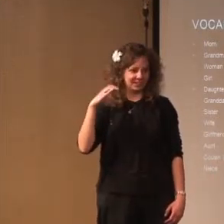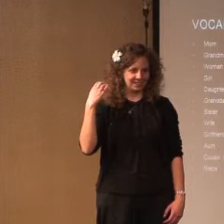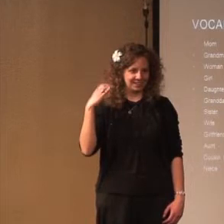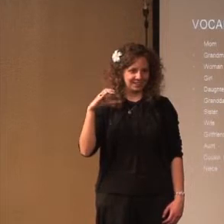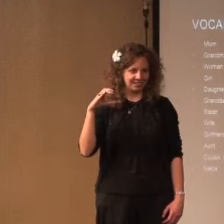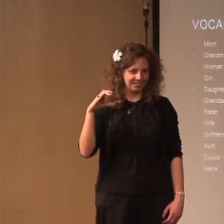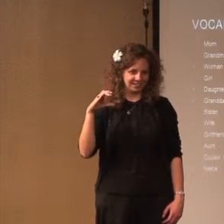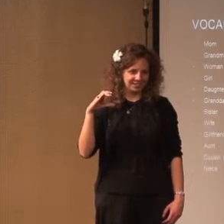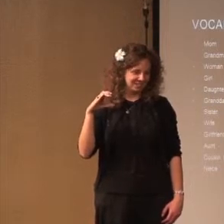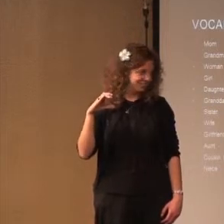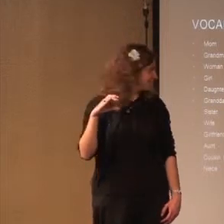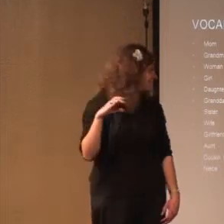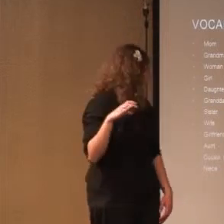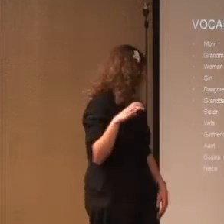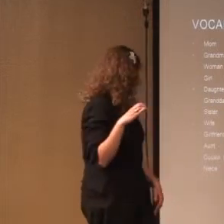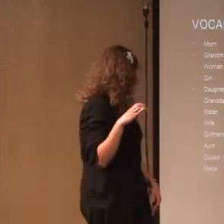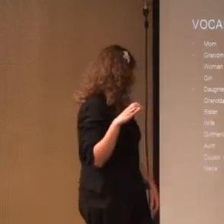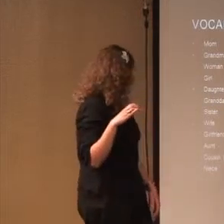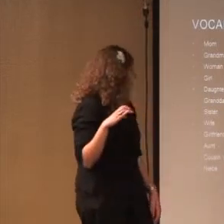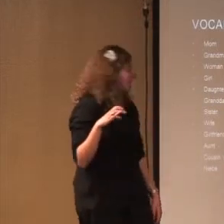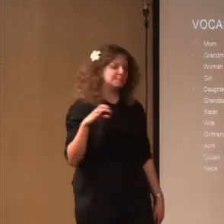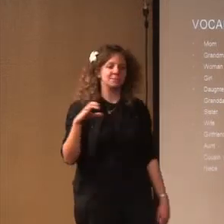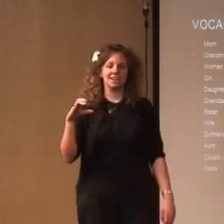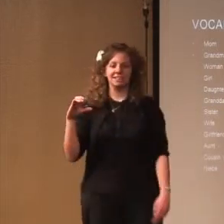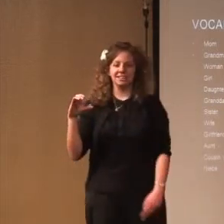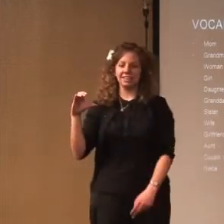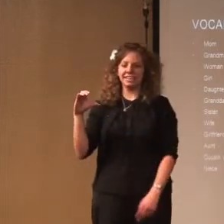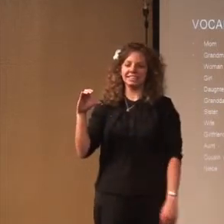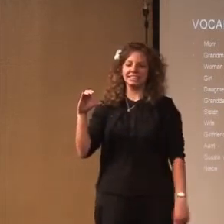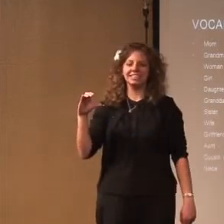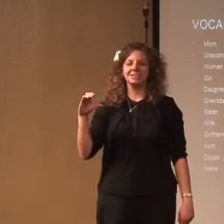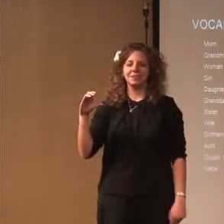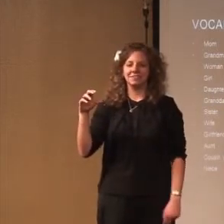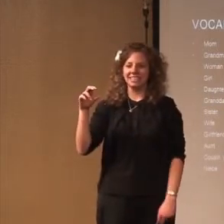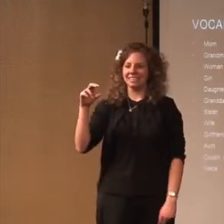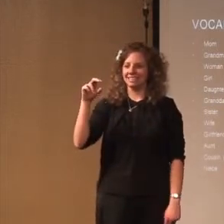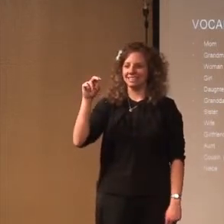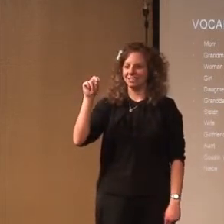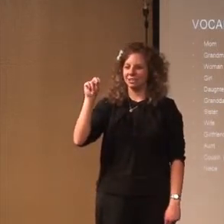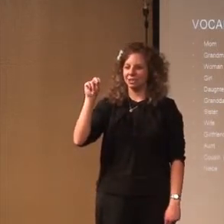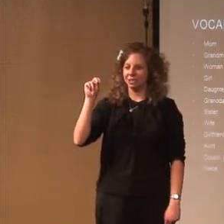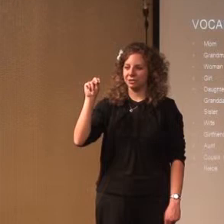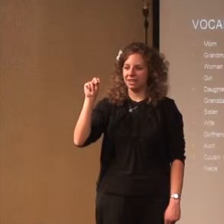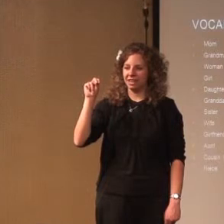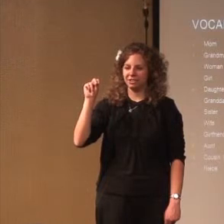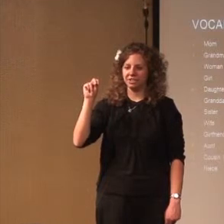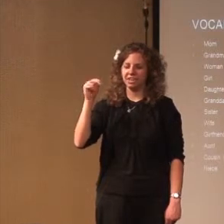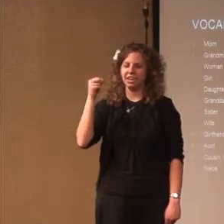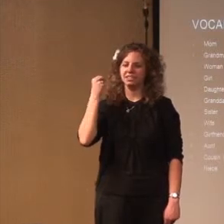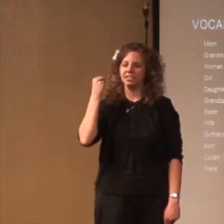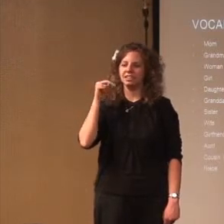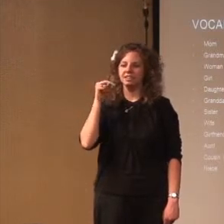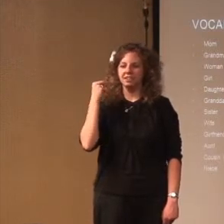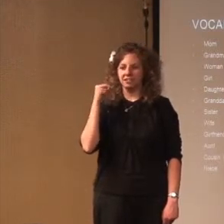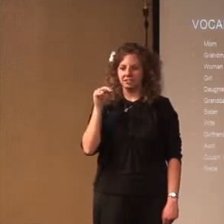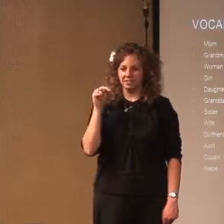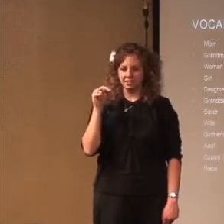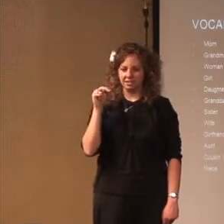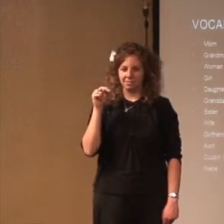Cousin. Okay? And last but not least, we have niece. So you're going to do an in just like cousin. Same